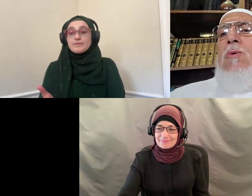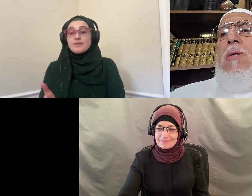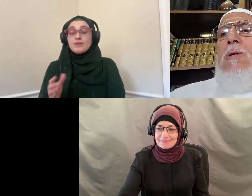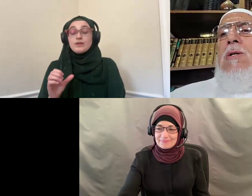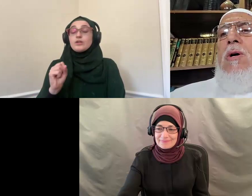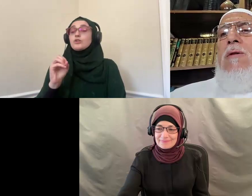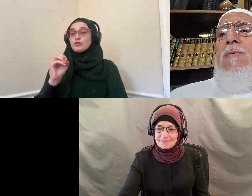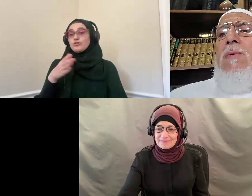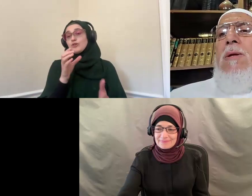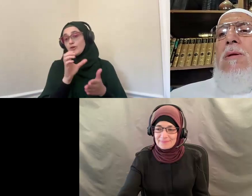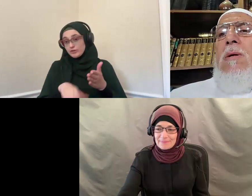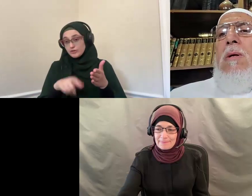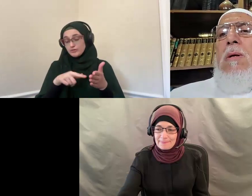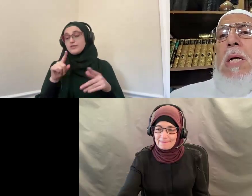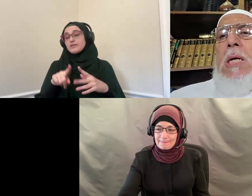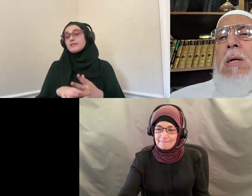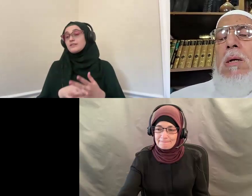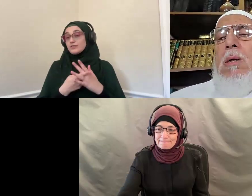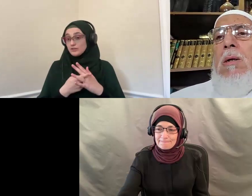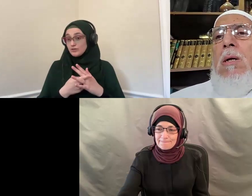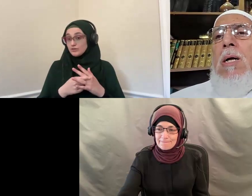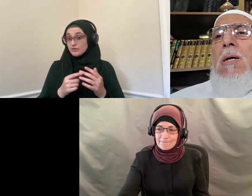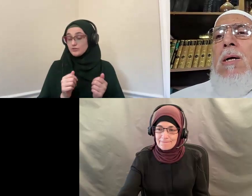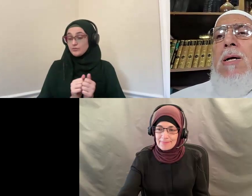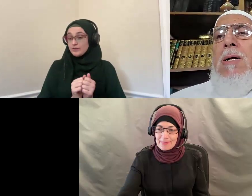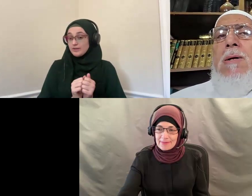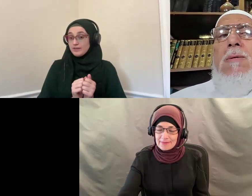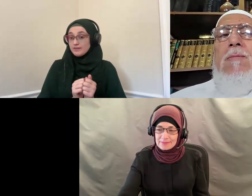So the surah starts off with a